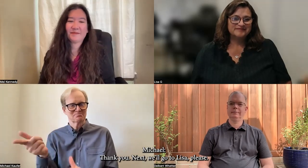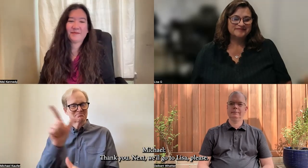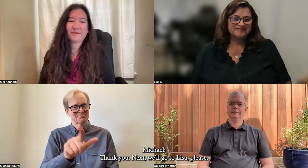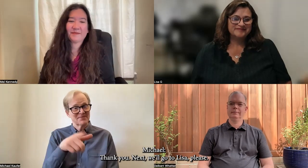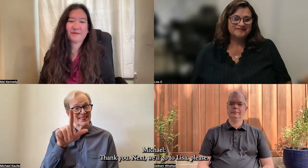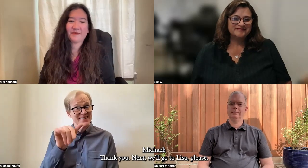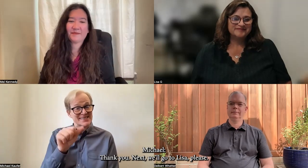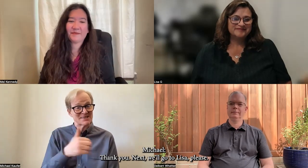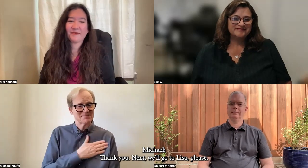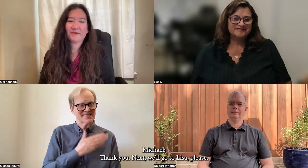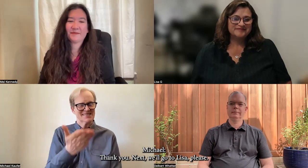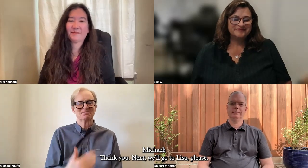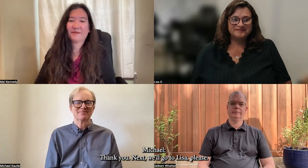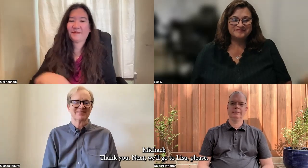Thank you. Next, we'll go to Lisa, please.